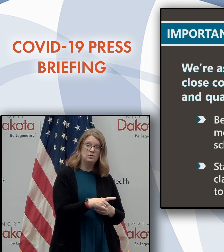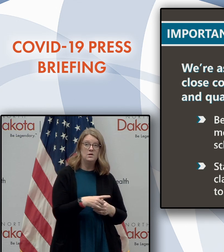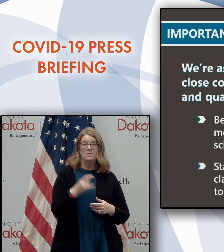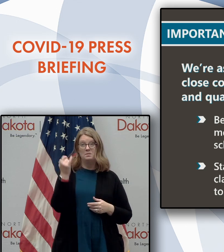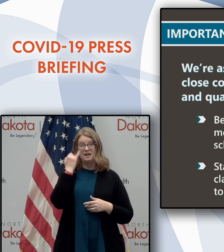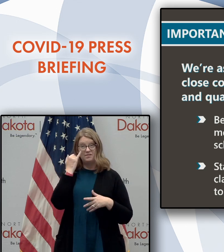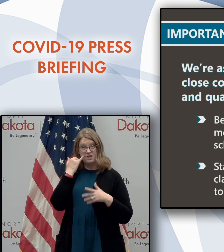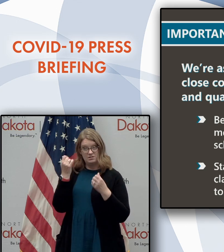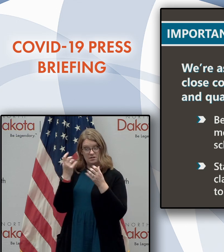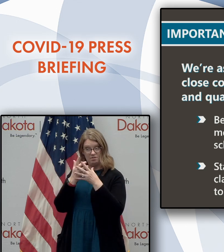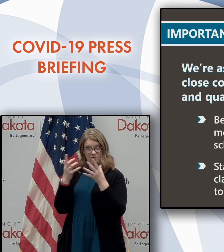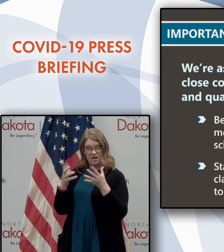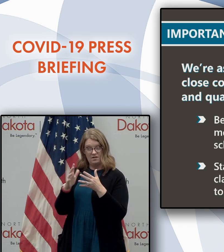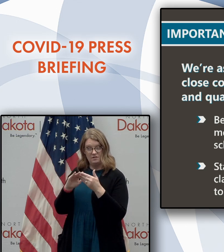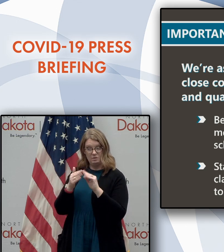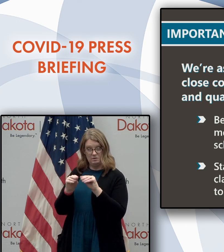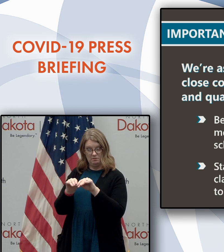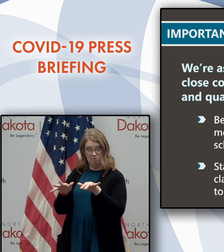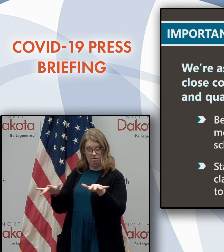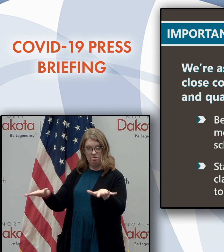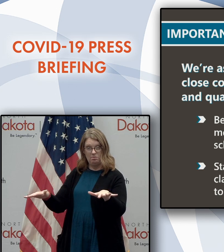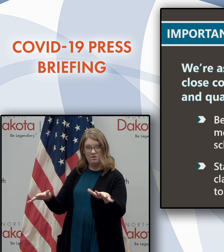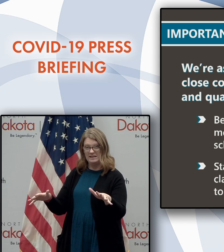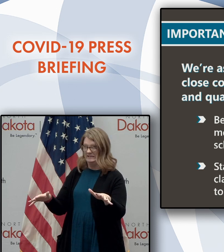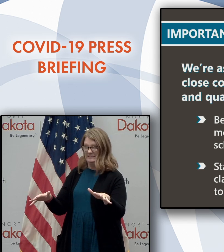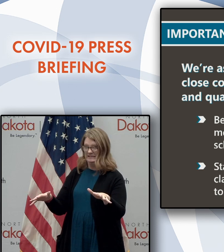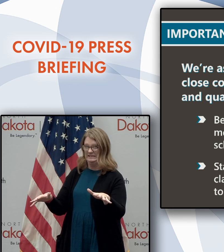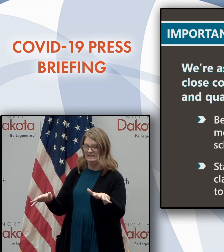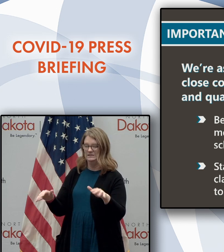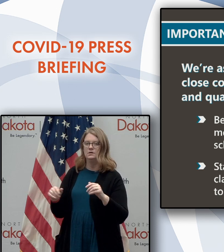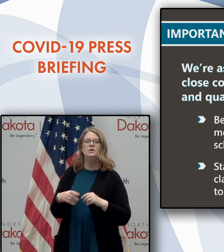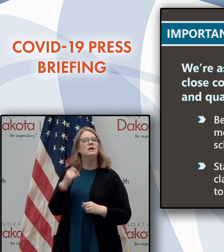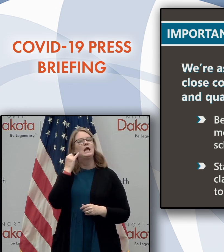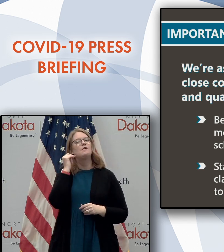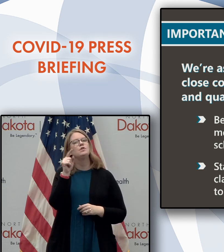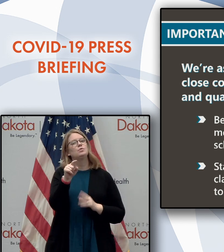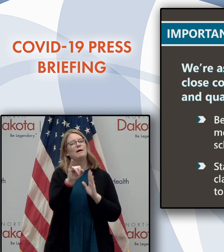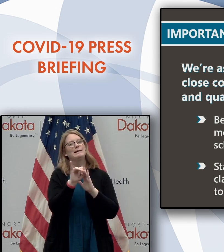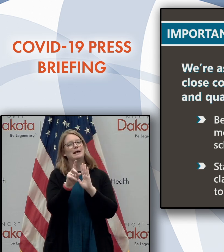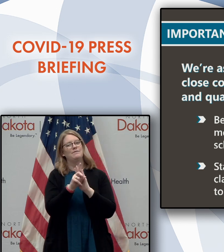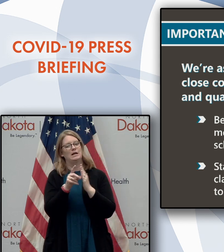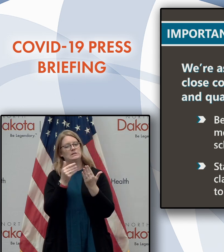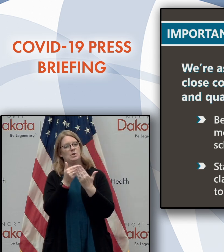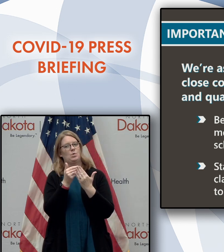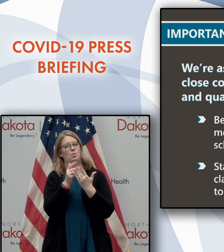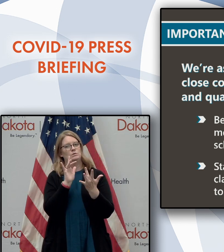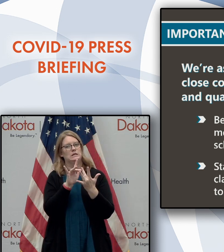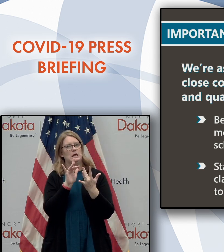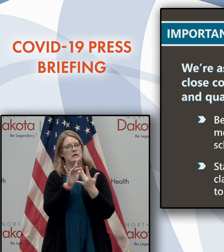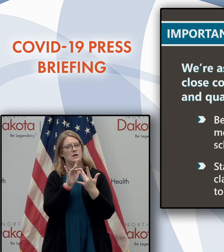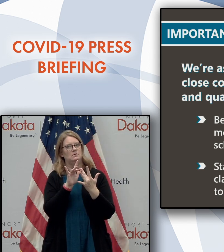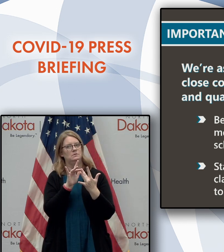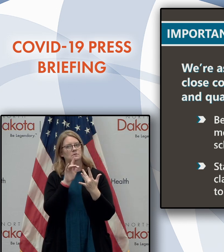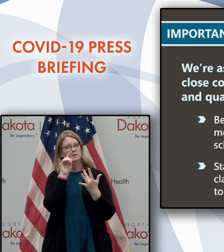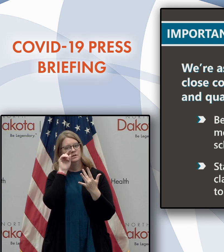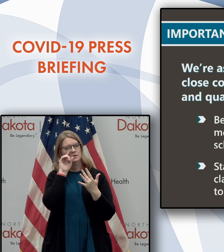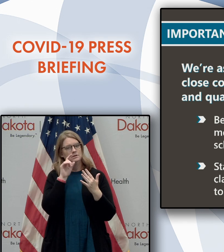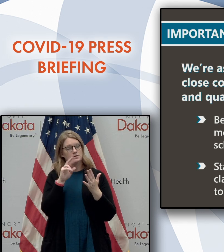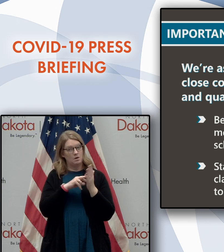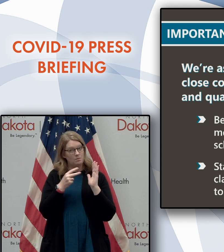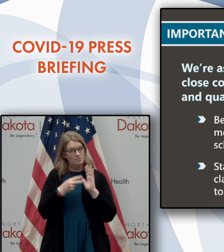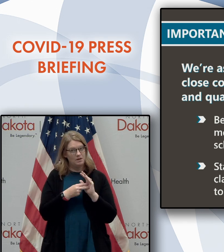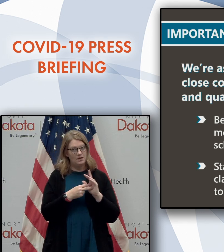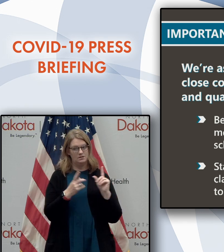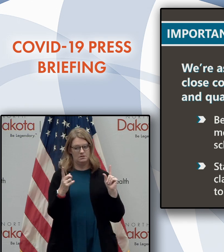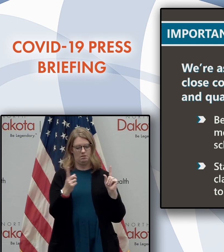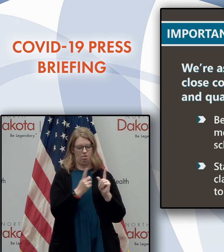community spread. But if you are someone who is identified as a close contact, meaning that you're less than 6 feet away for more